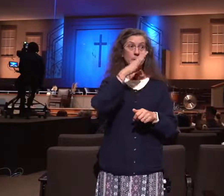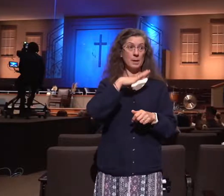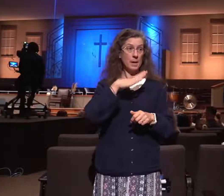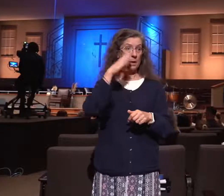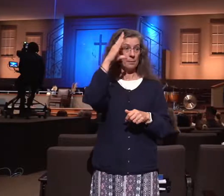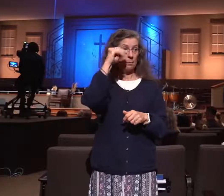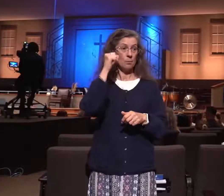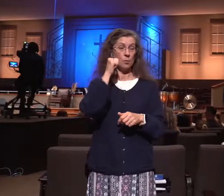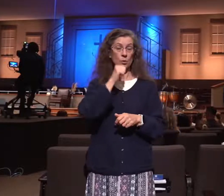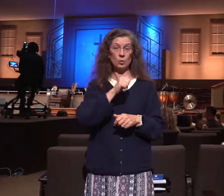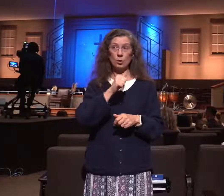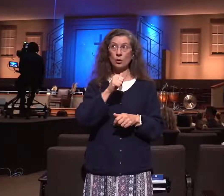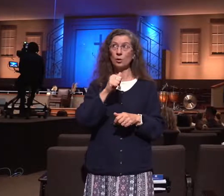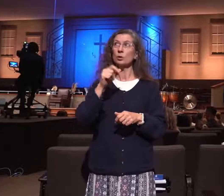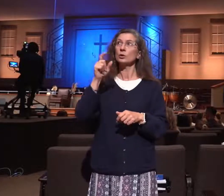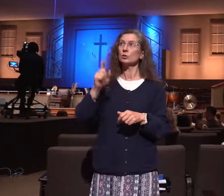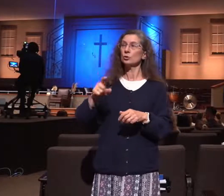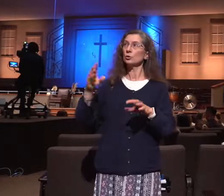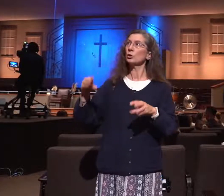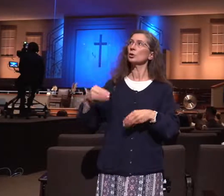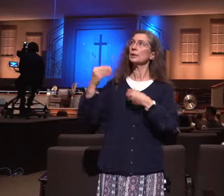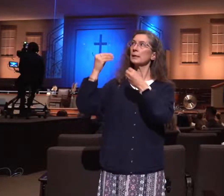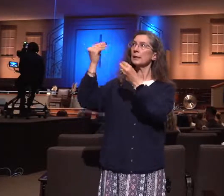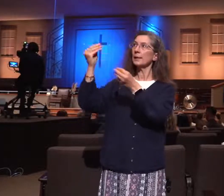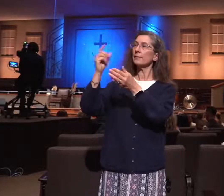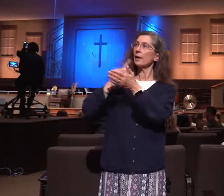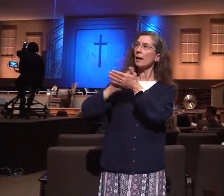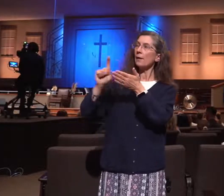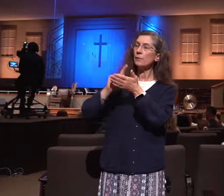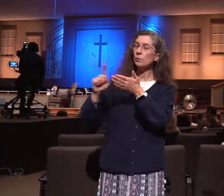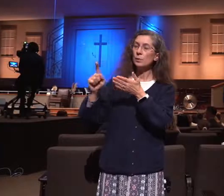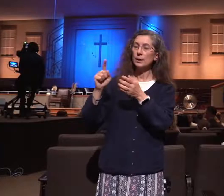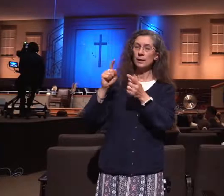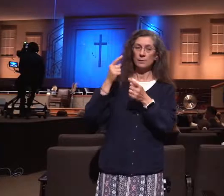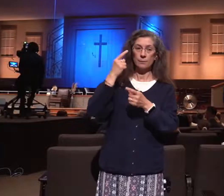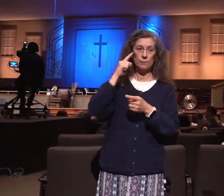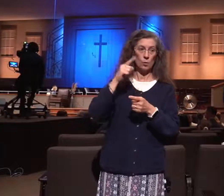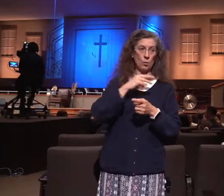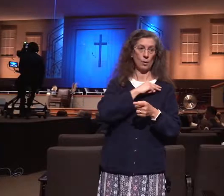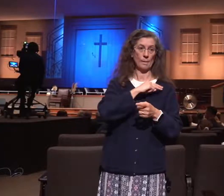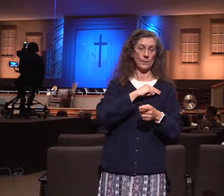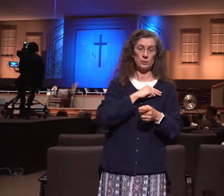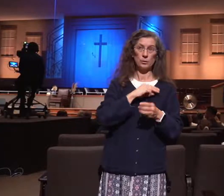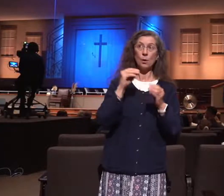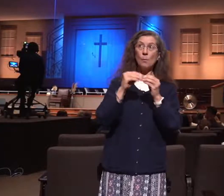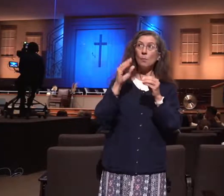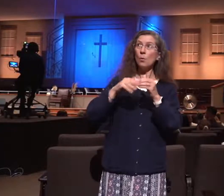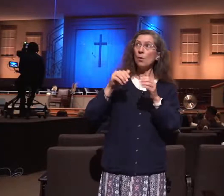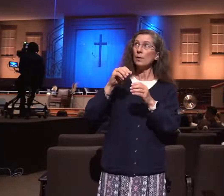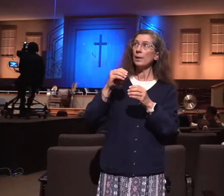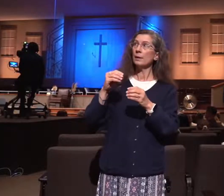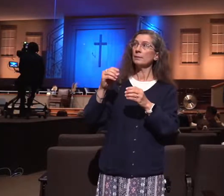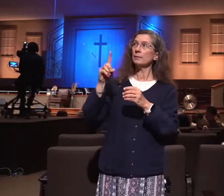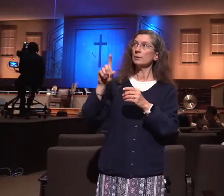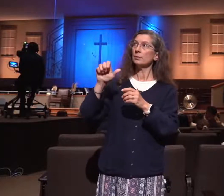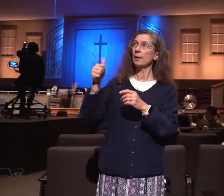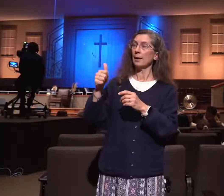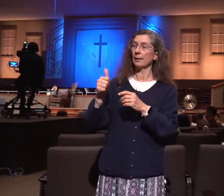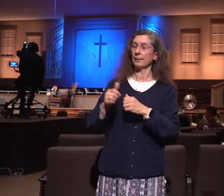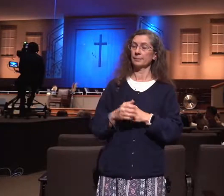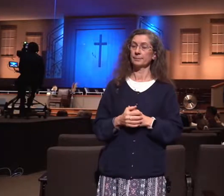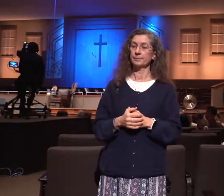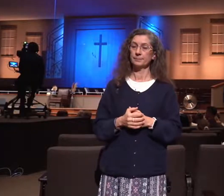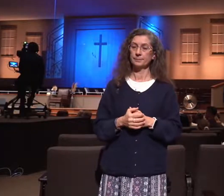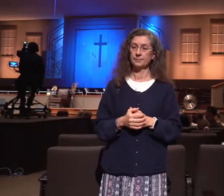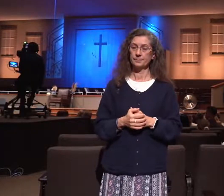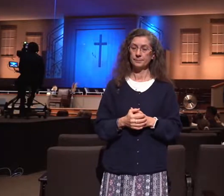girl, ought to give something every week to missions above your regular tithe and offering. Hey, by the